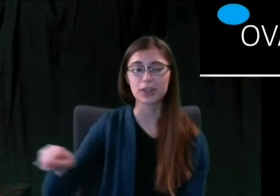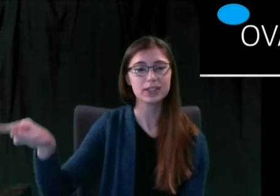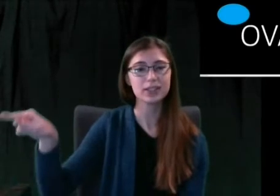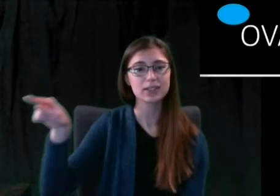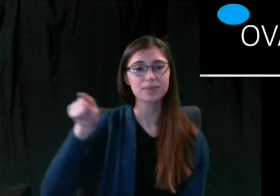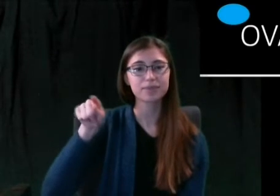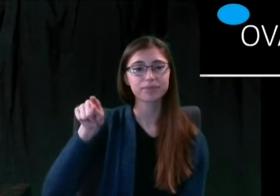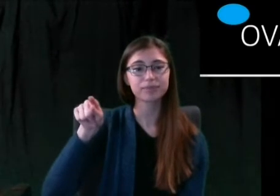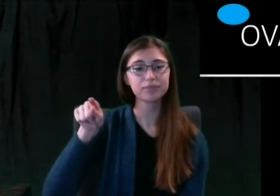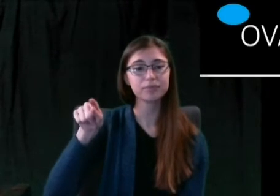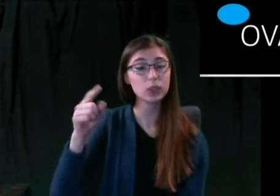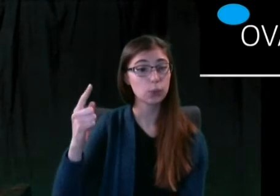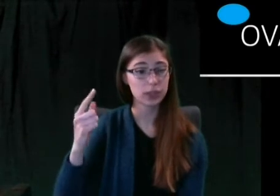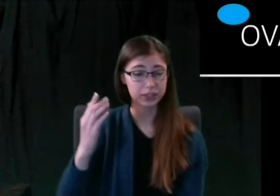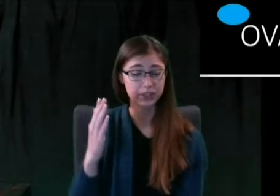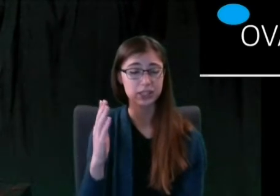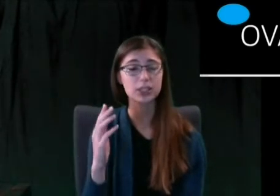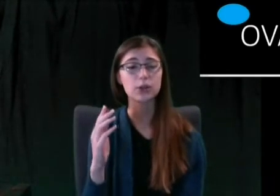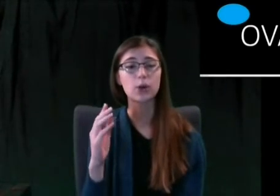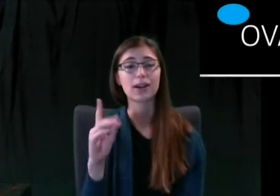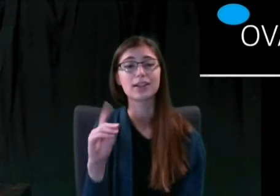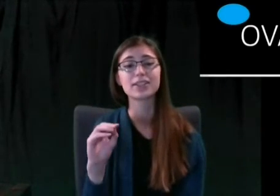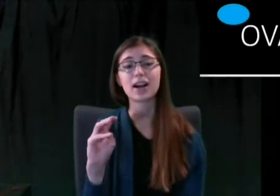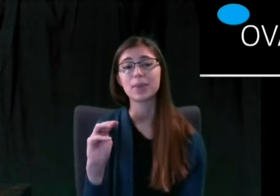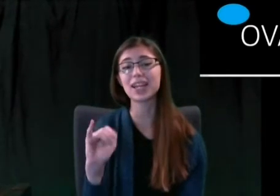this with just your dominant hand,